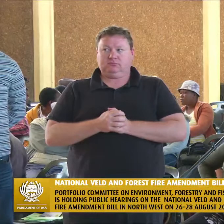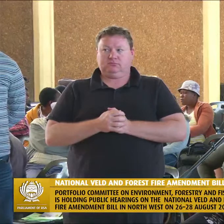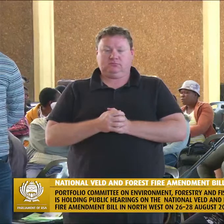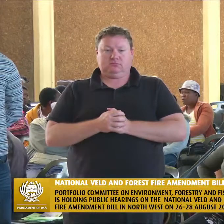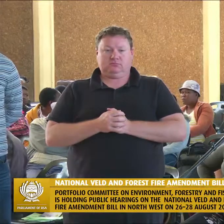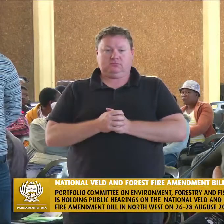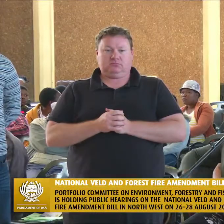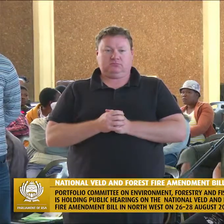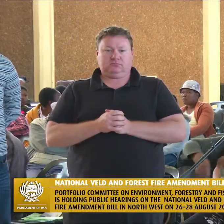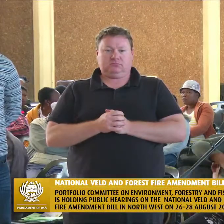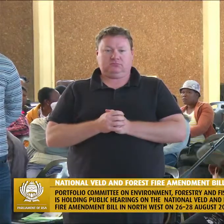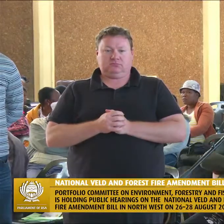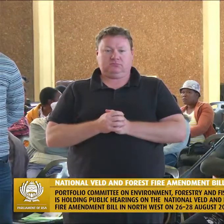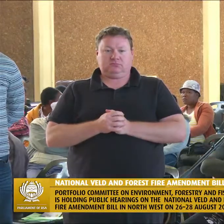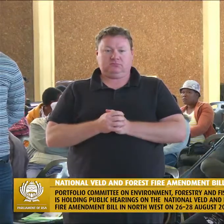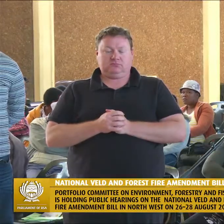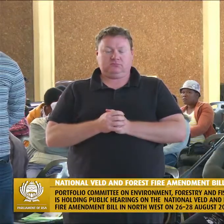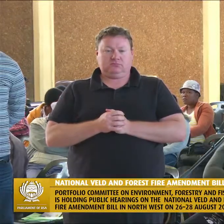foreign